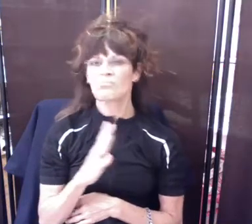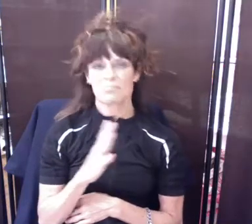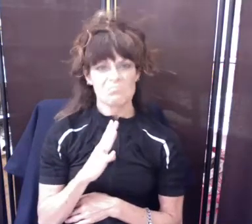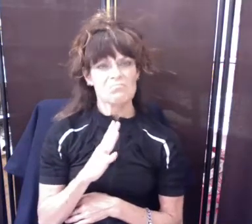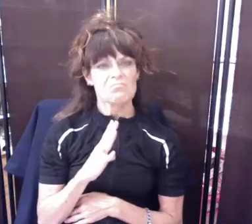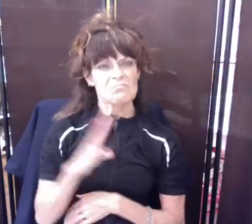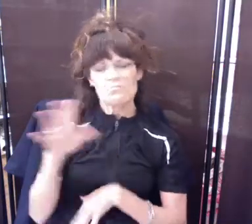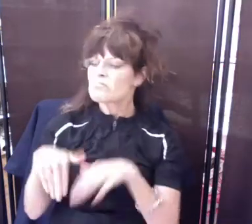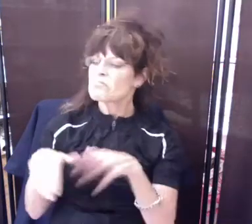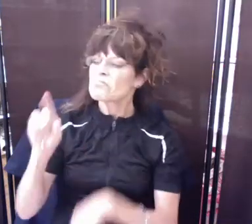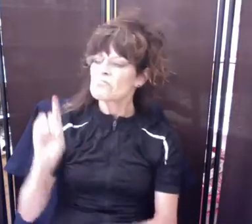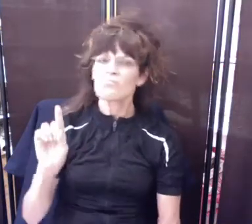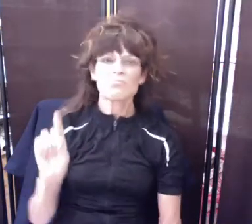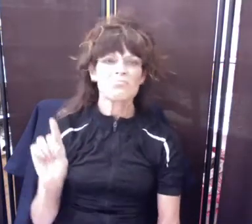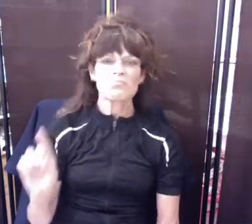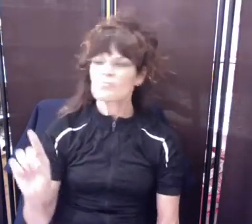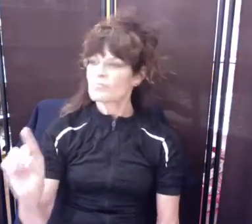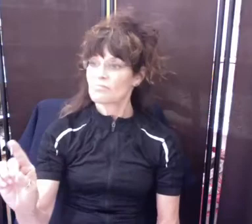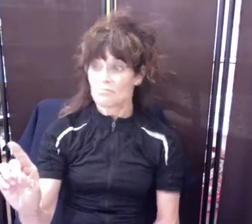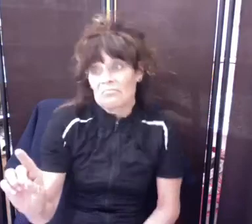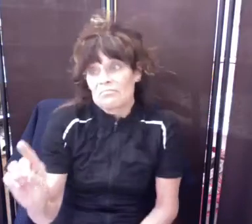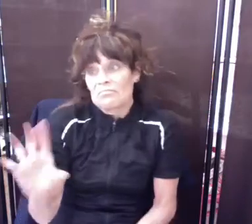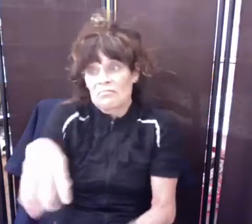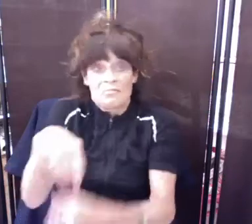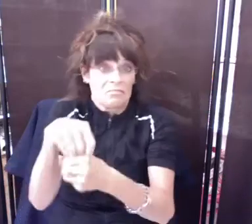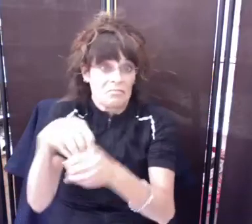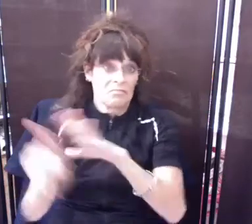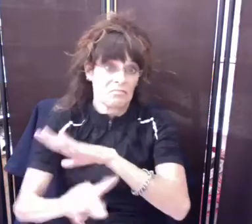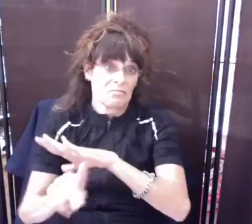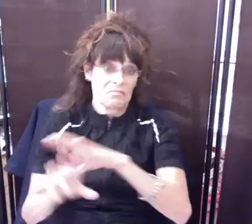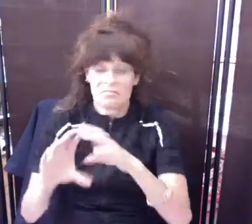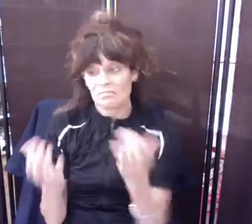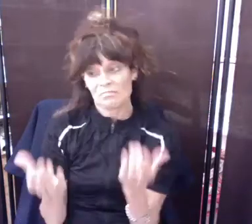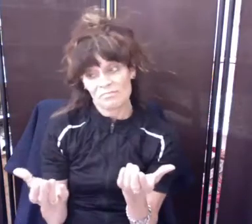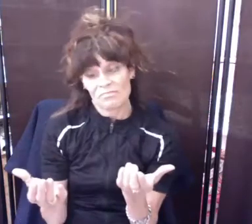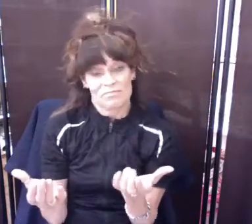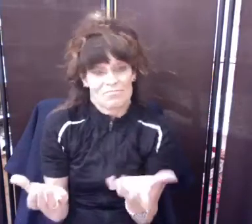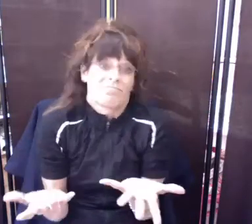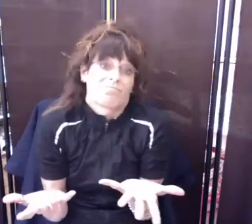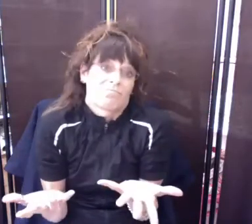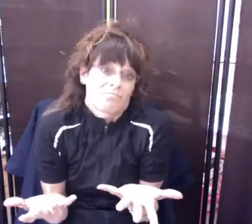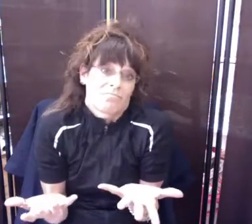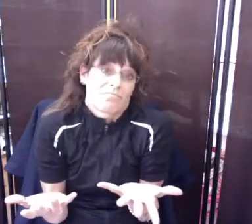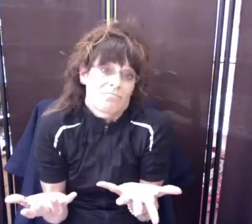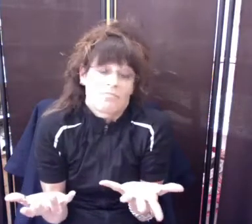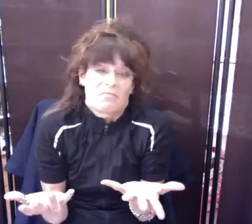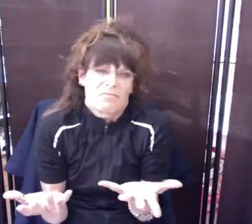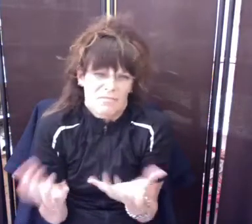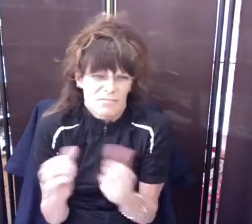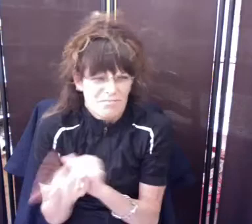and I did the kindergarten thing, and what does all this have to do with my alcoholism? It has a lot to